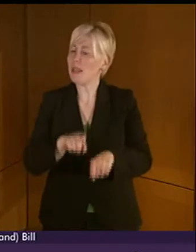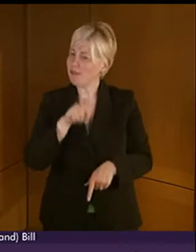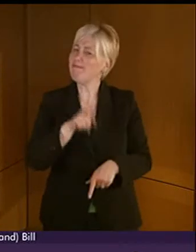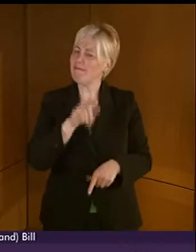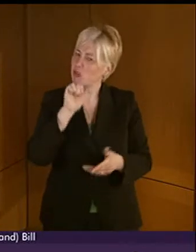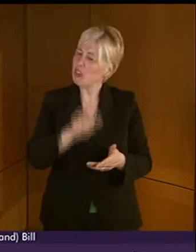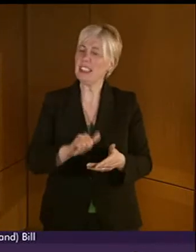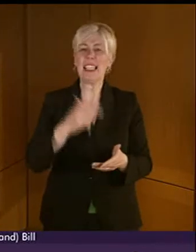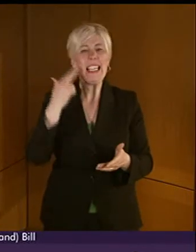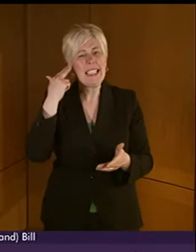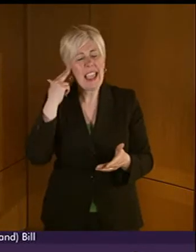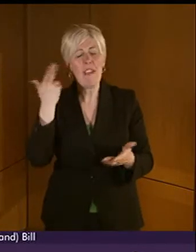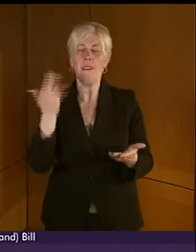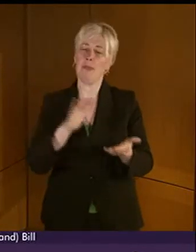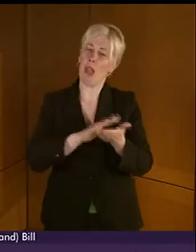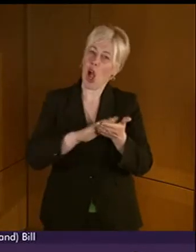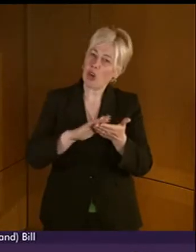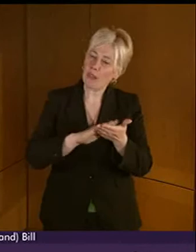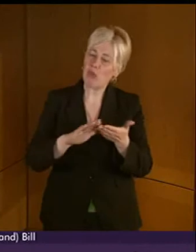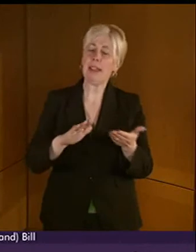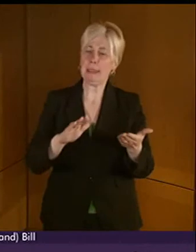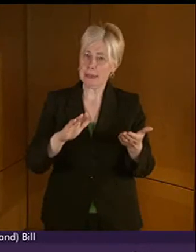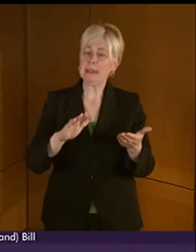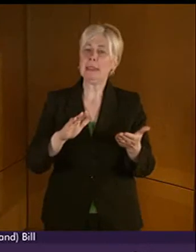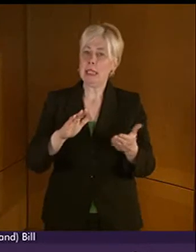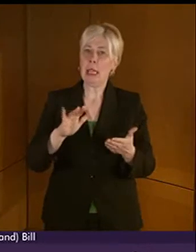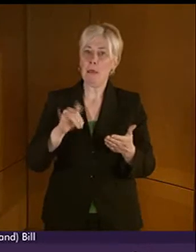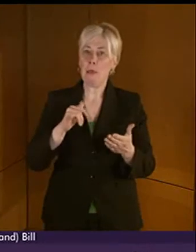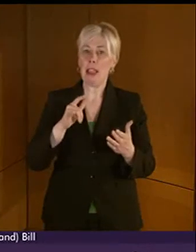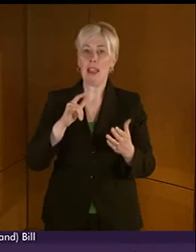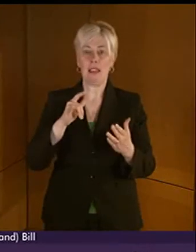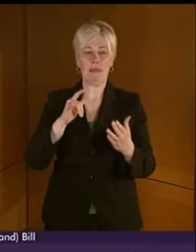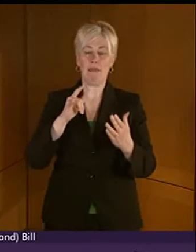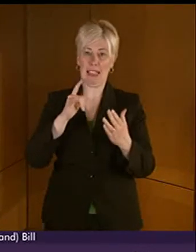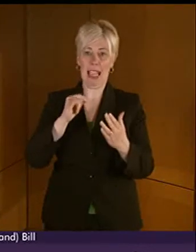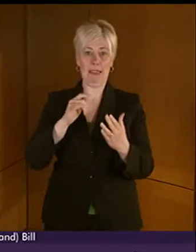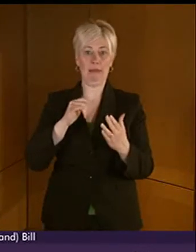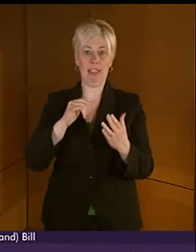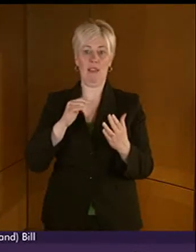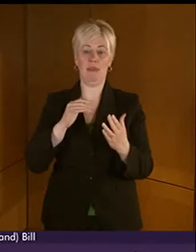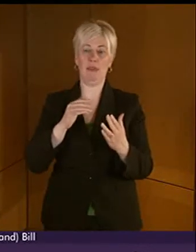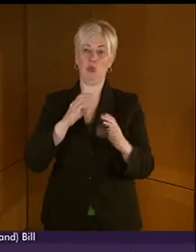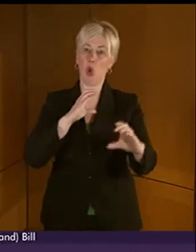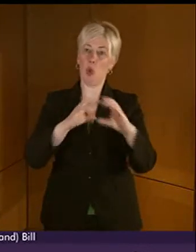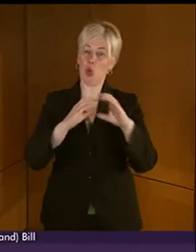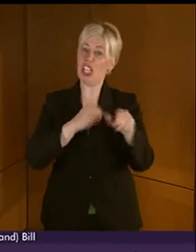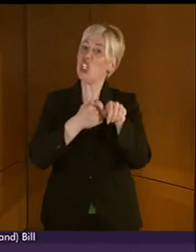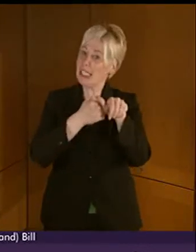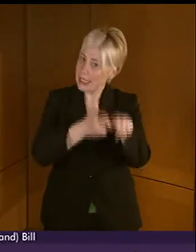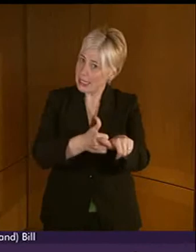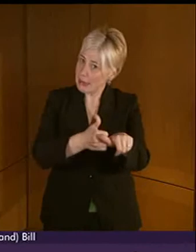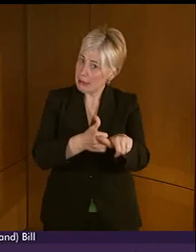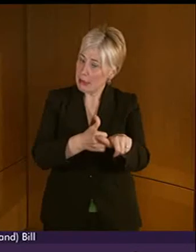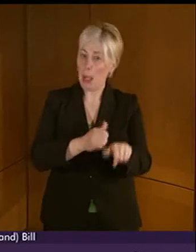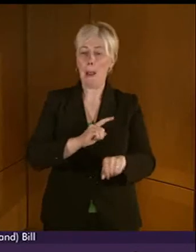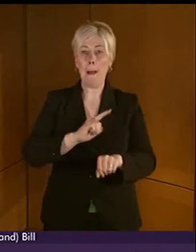number of deaf and hard-of-hearing people may also have accessible communication needs which will not be addressed by